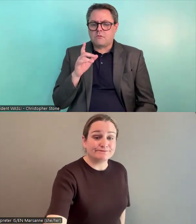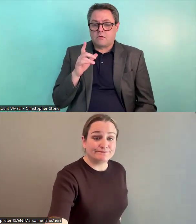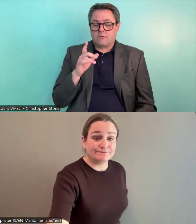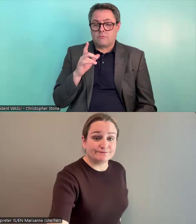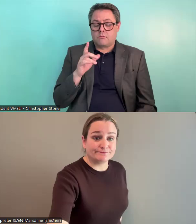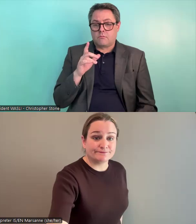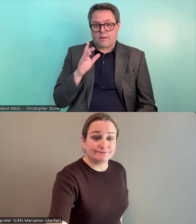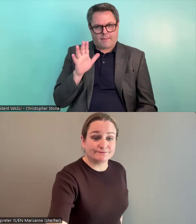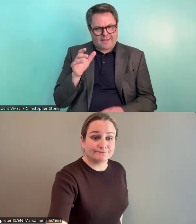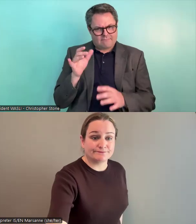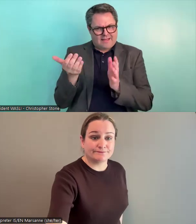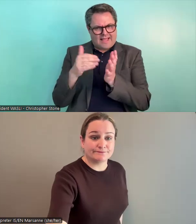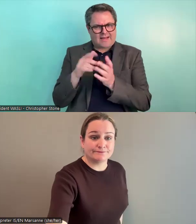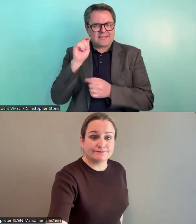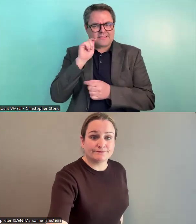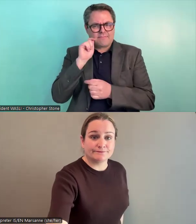Thank you for that question, Lucy.